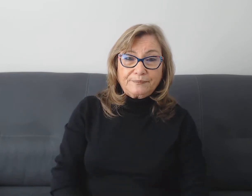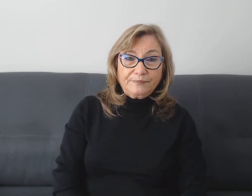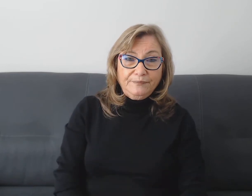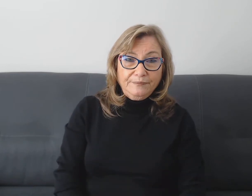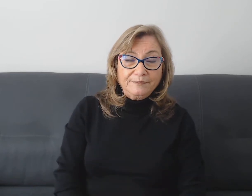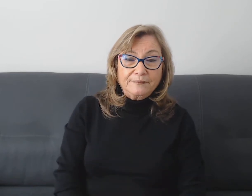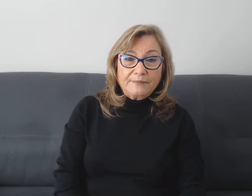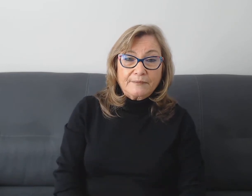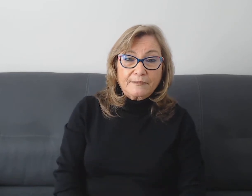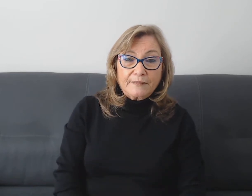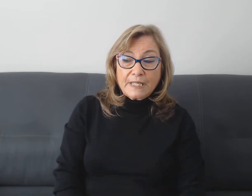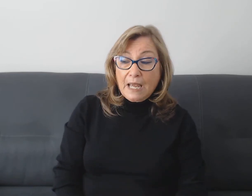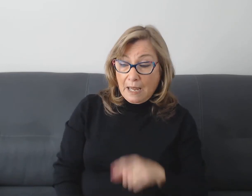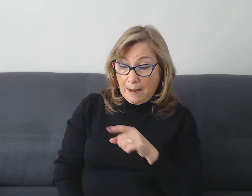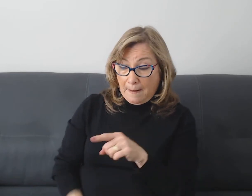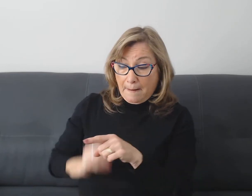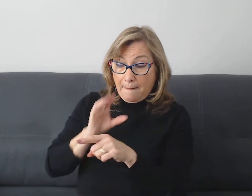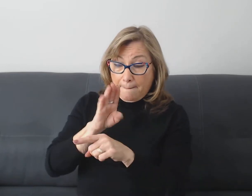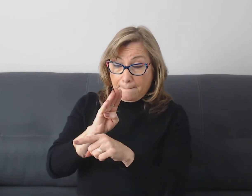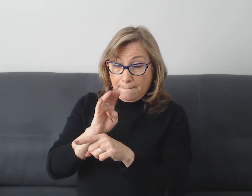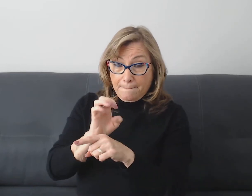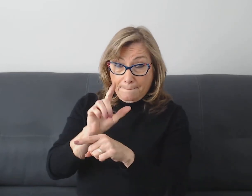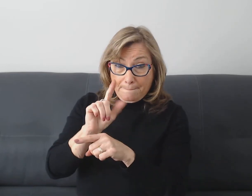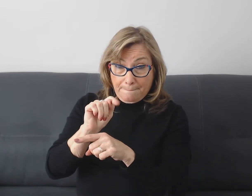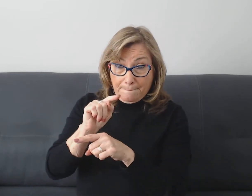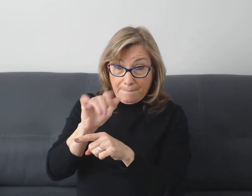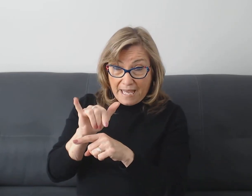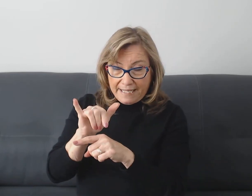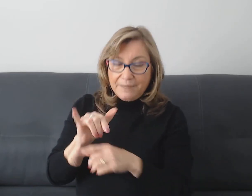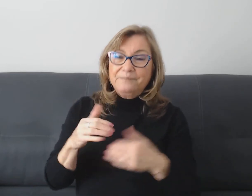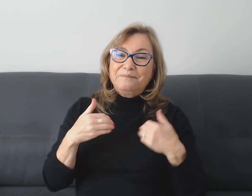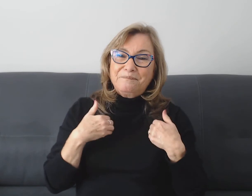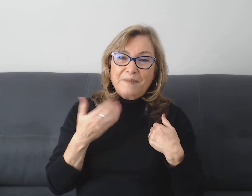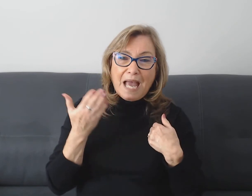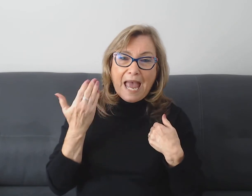two, Betty had cornflakes for breakfast.